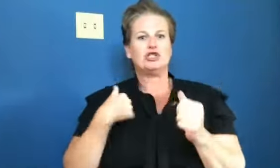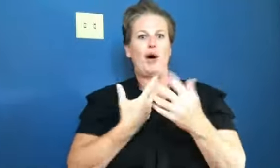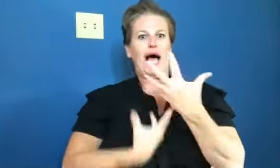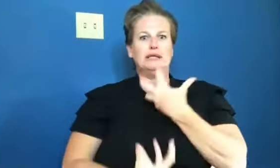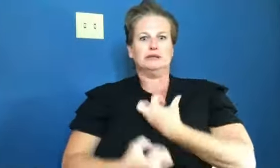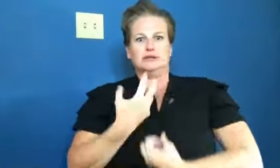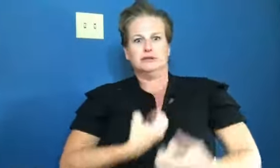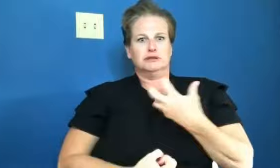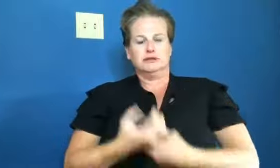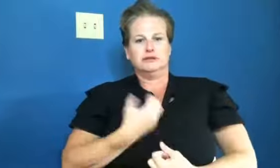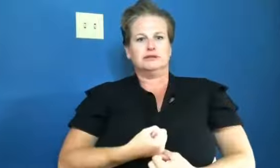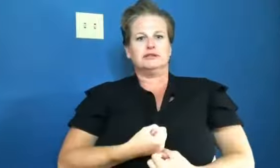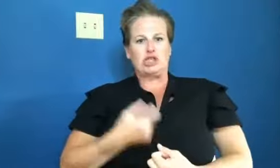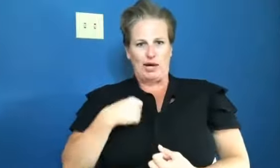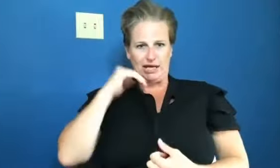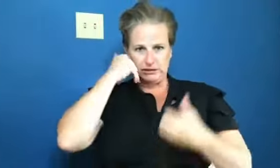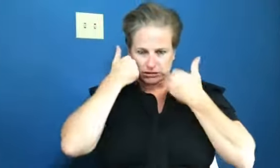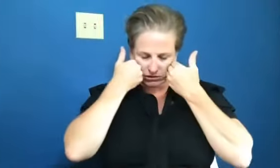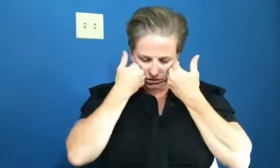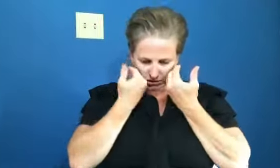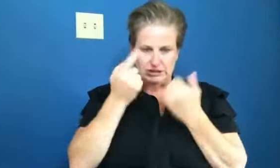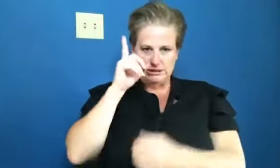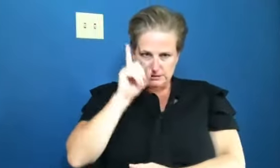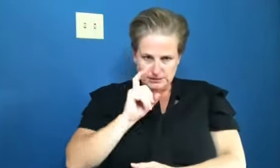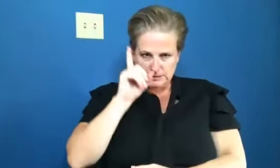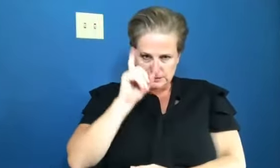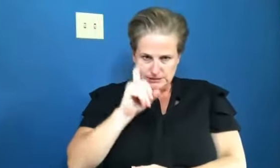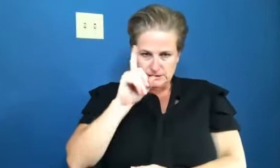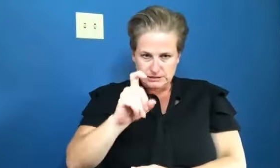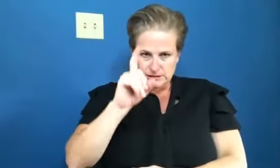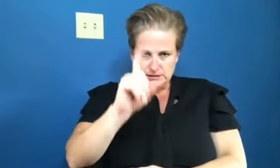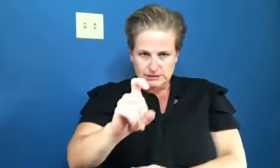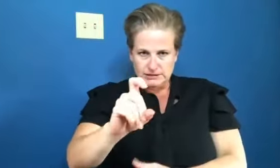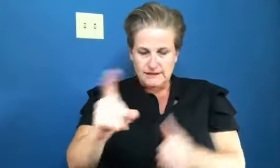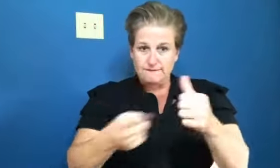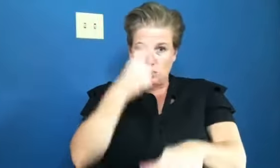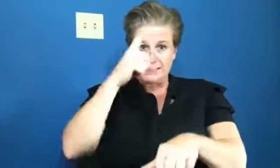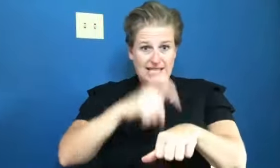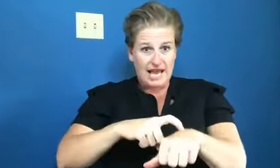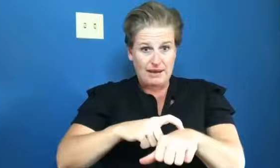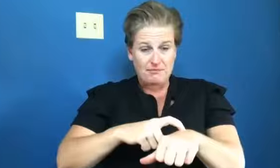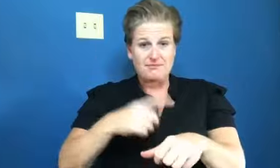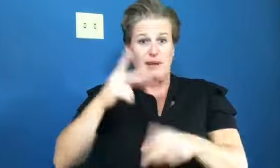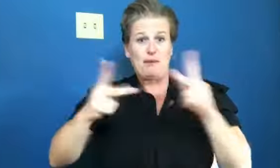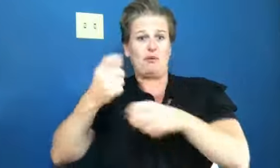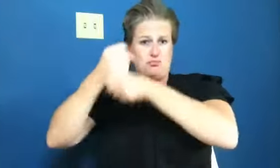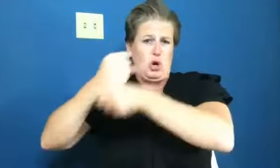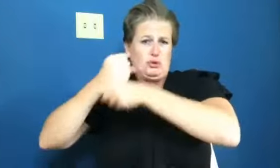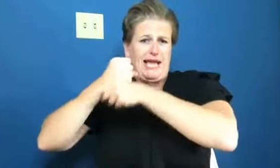that abortion. I went through the protesters. It's the only walk of shame I've ever done. I've only dated three people in my life, and I married one of them.